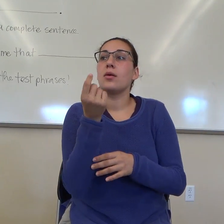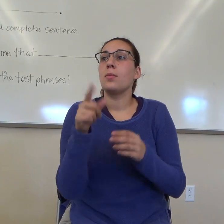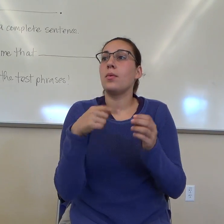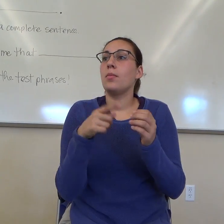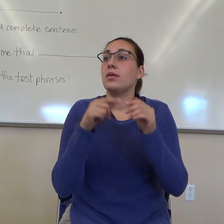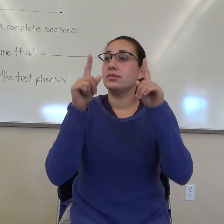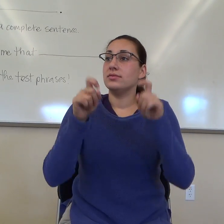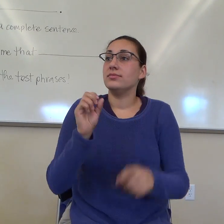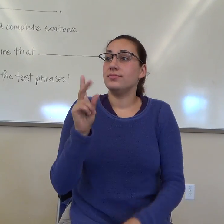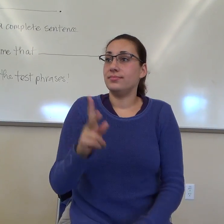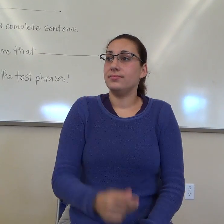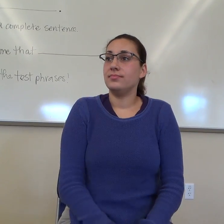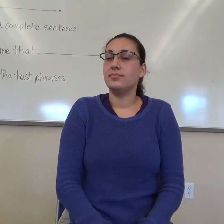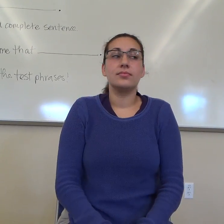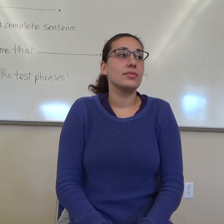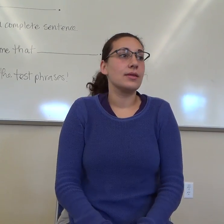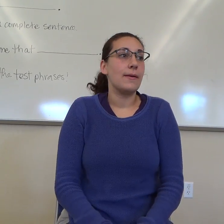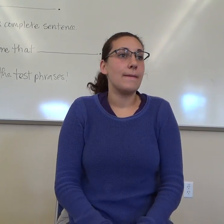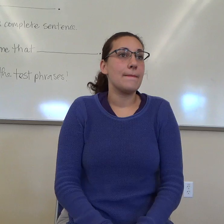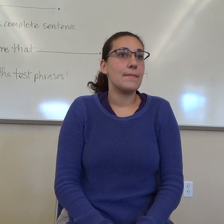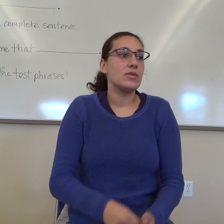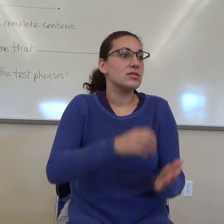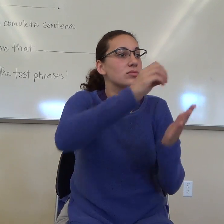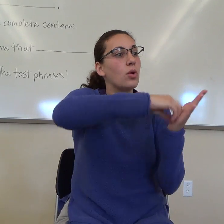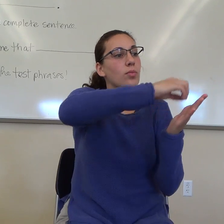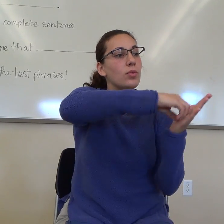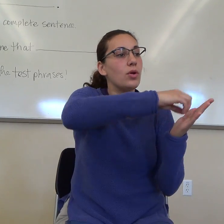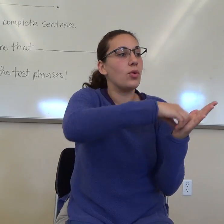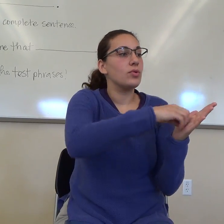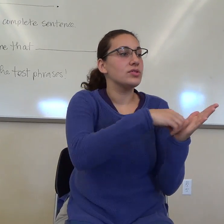some notes on people's things. What